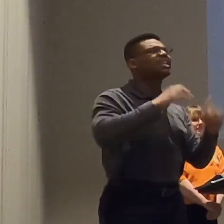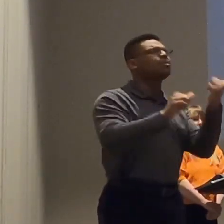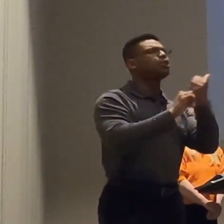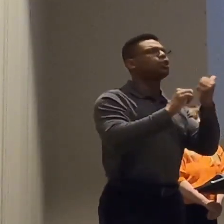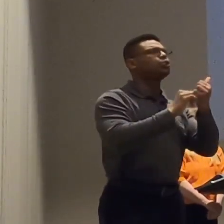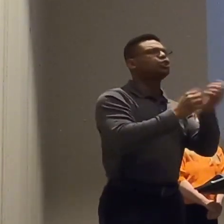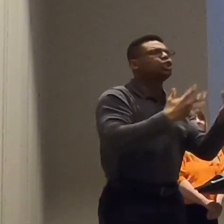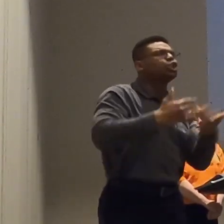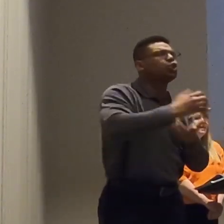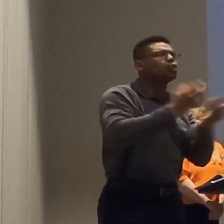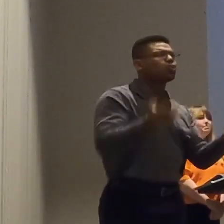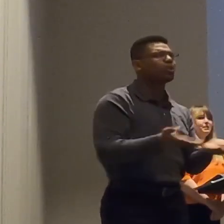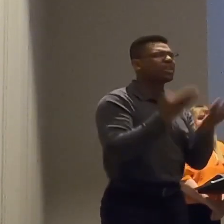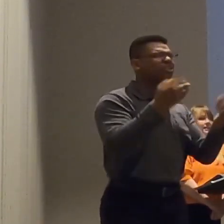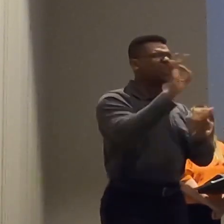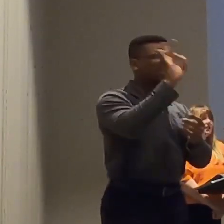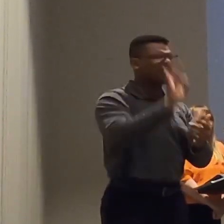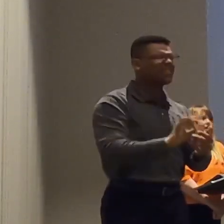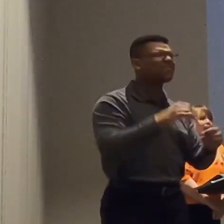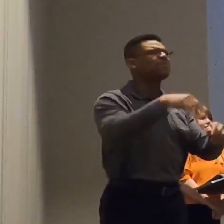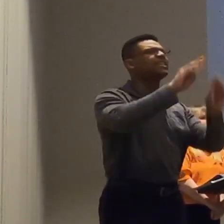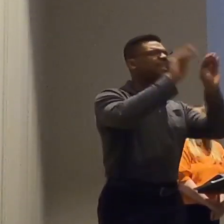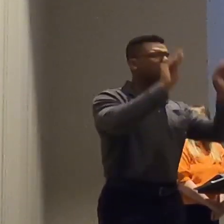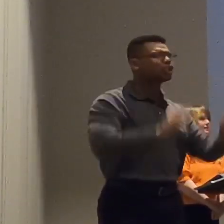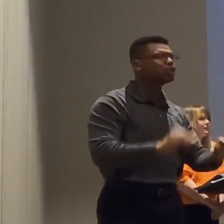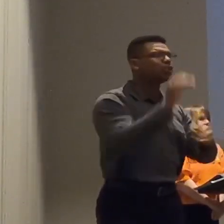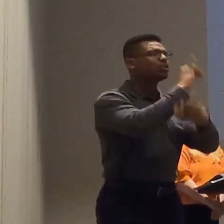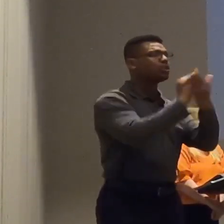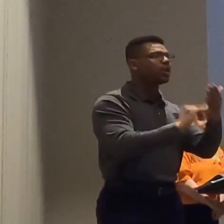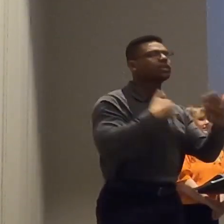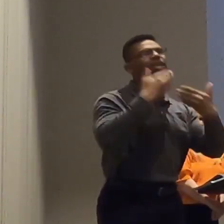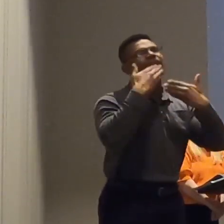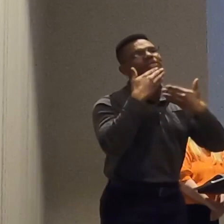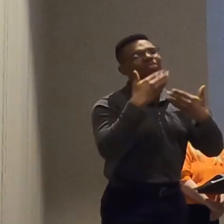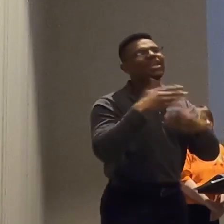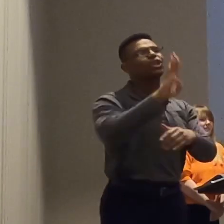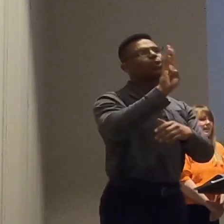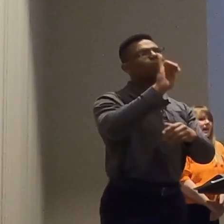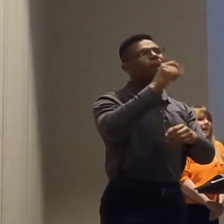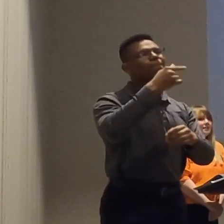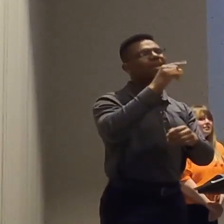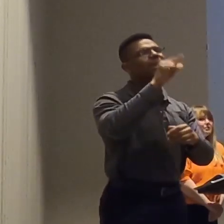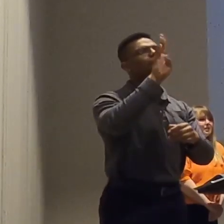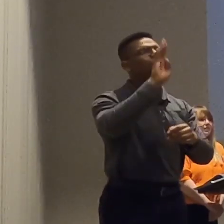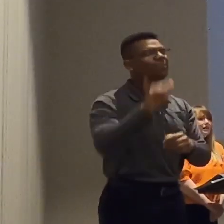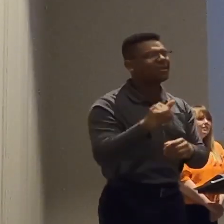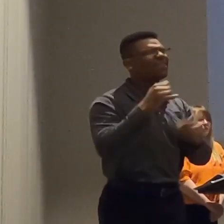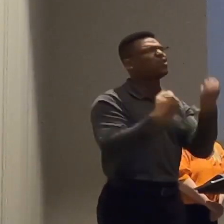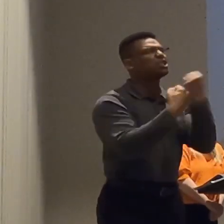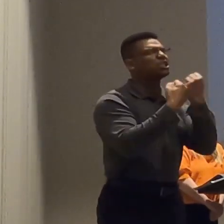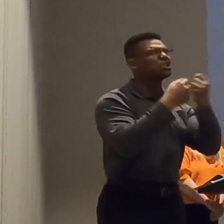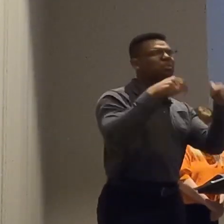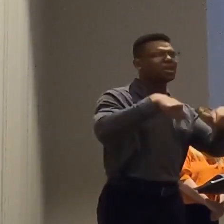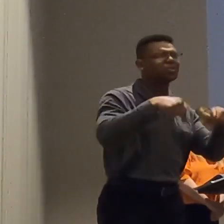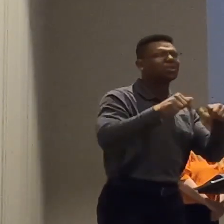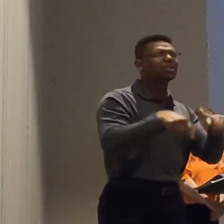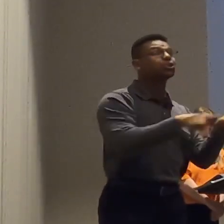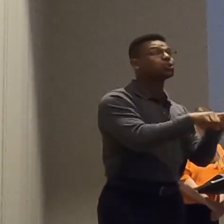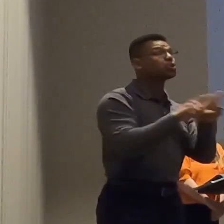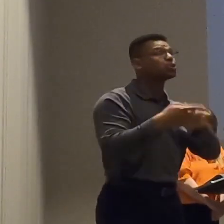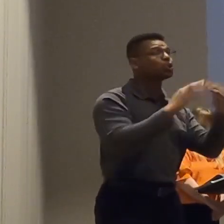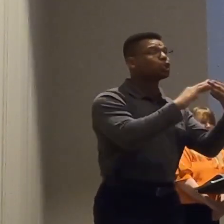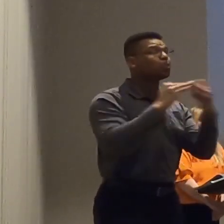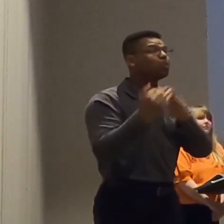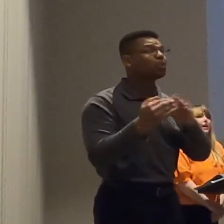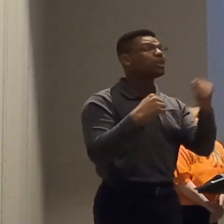Institute of Arts. And I want to thank Bigby, as always, for sponsoring this series of lectures. And I also want to thank the Community Foundation